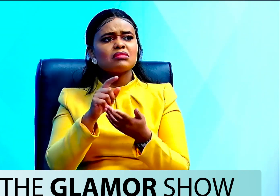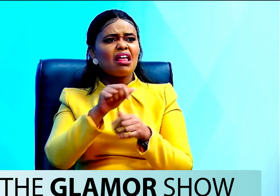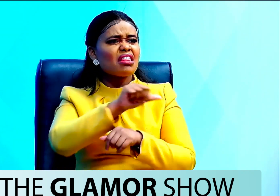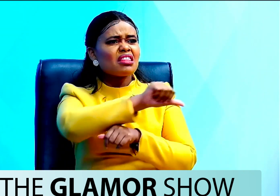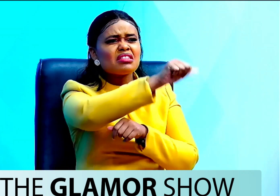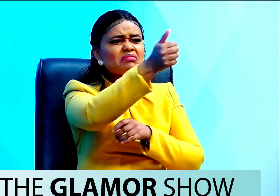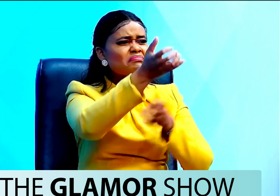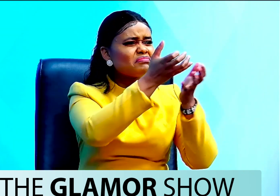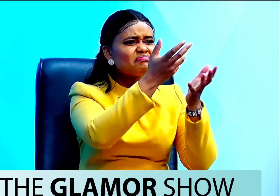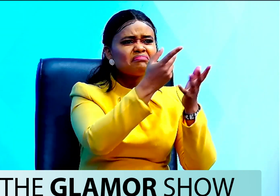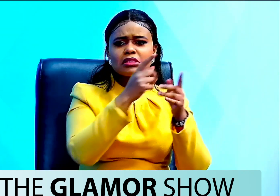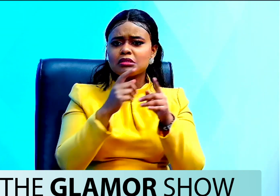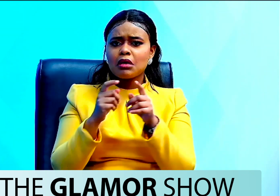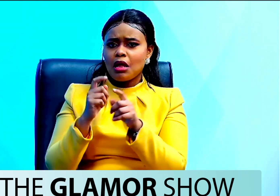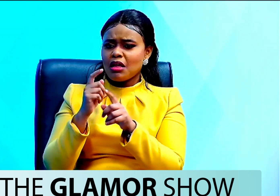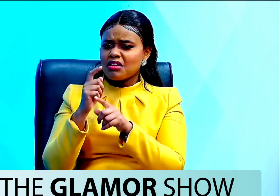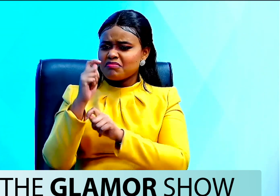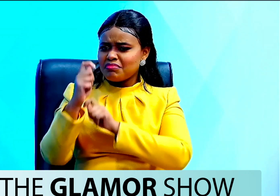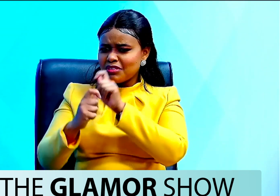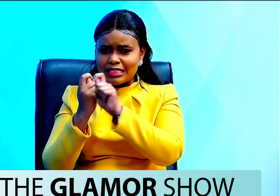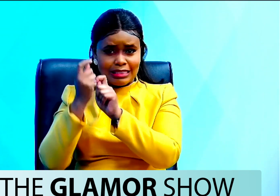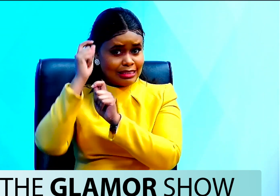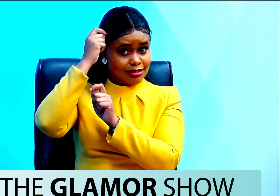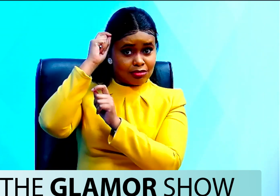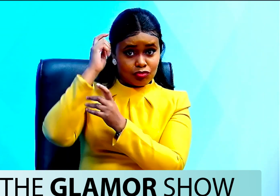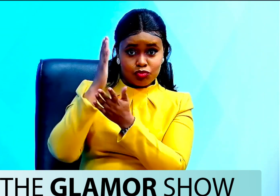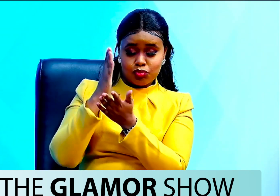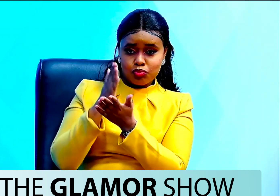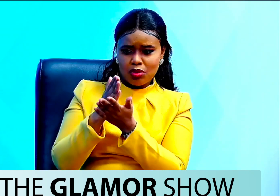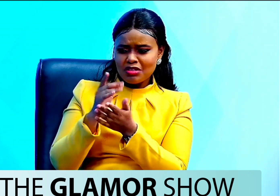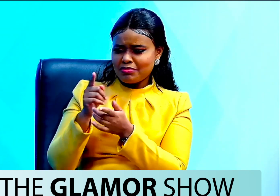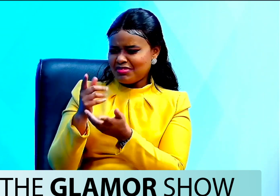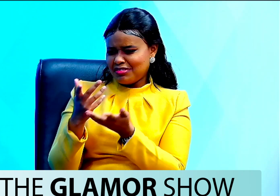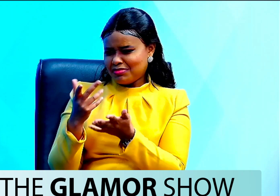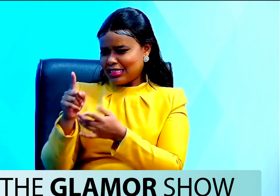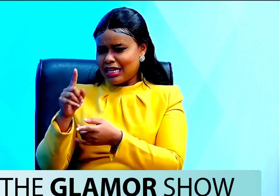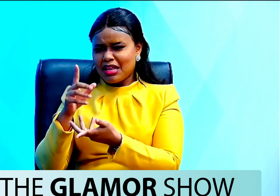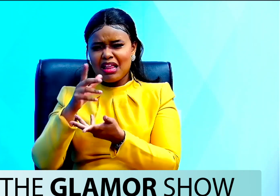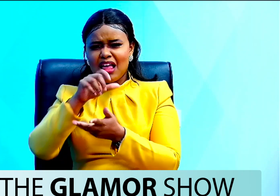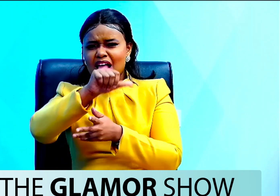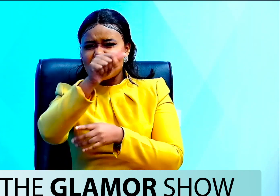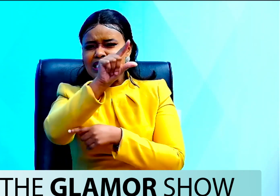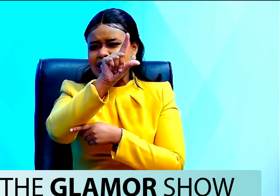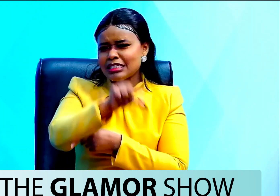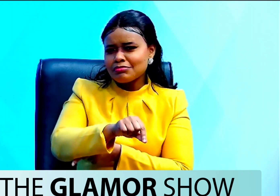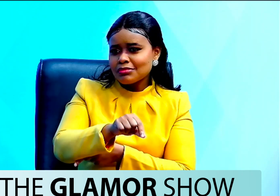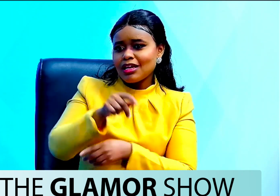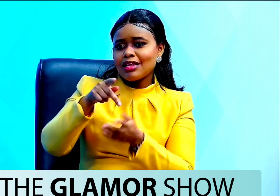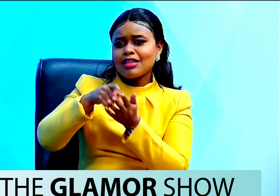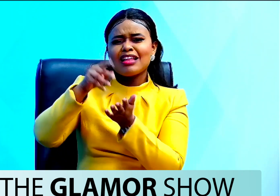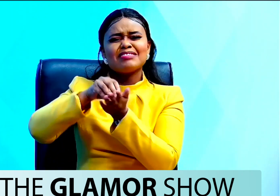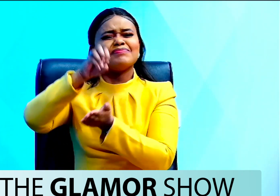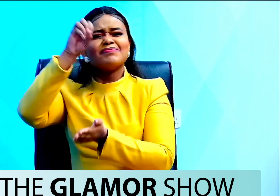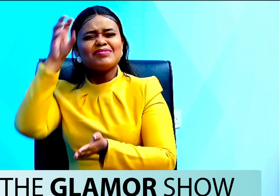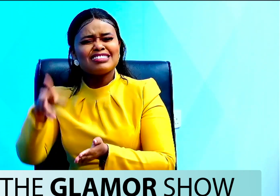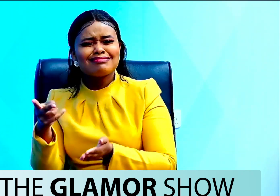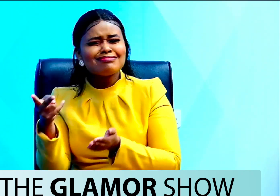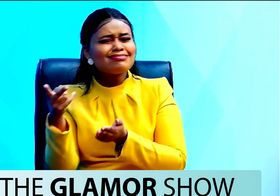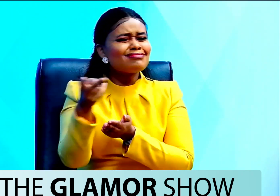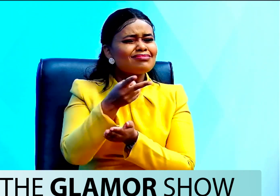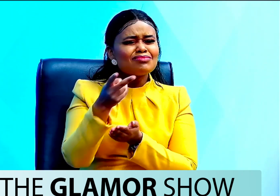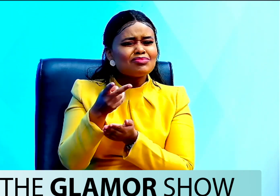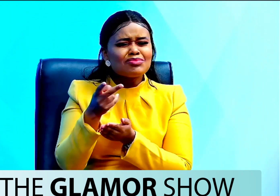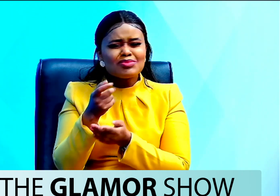And now getting back to the business which you're running, with the different types of hair which we are selling, we have some which